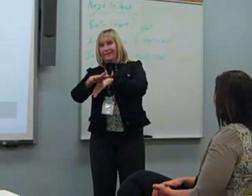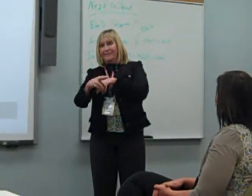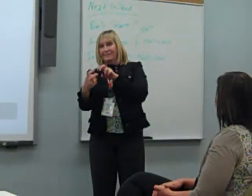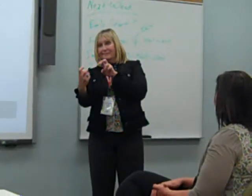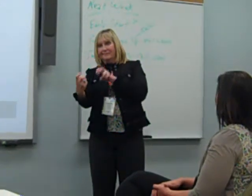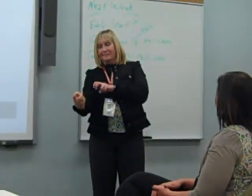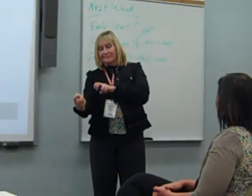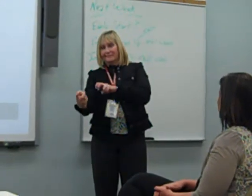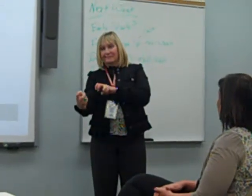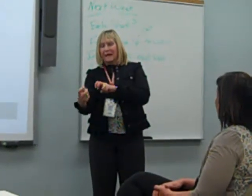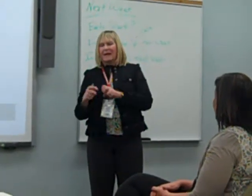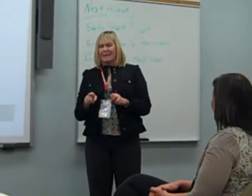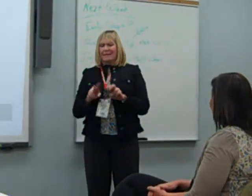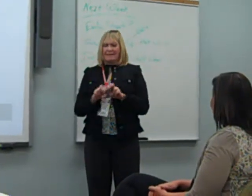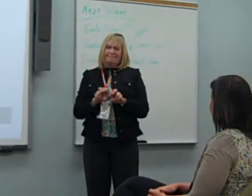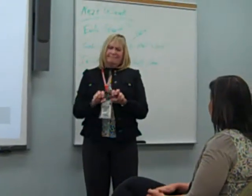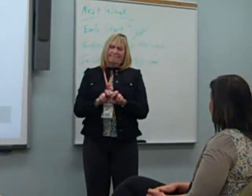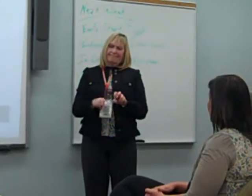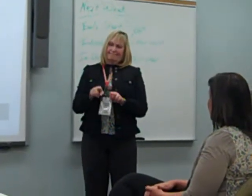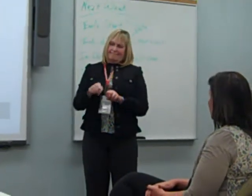that will be a situation where counseling will be needed.